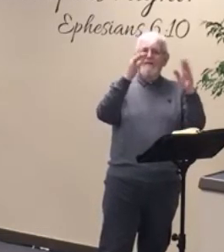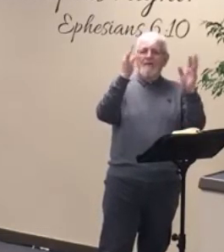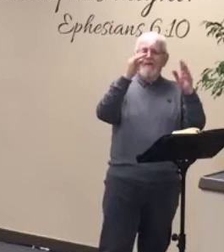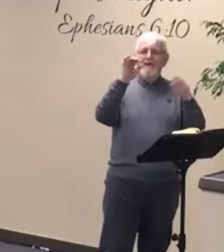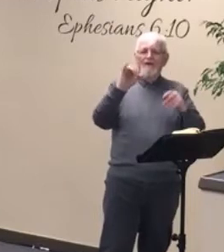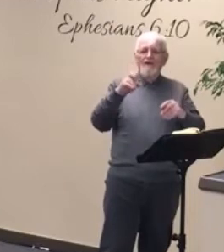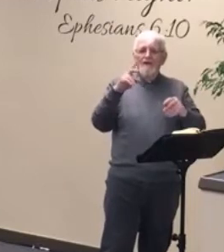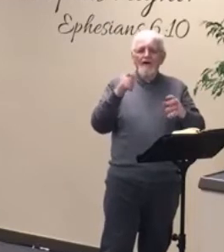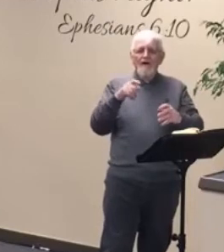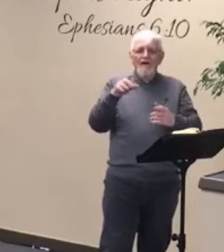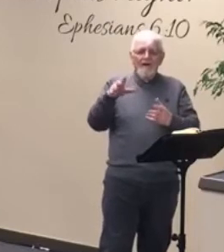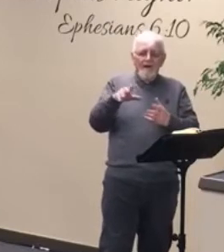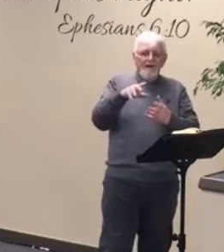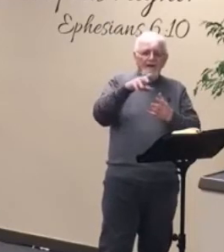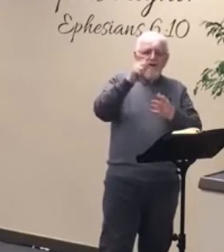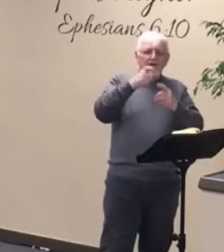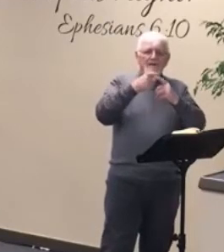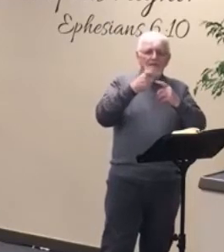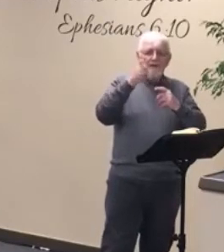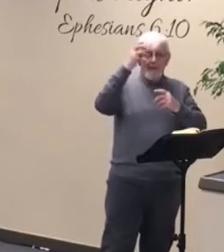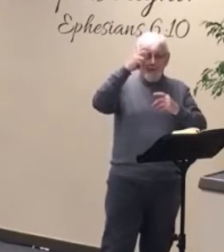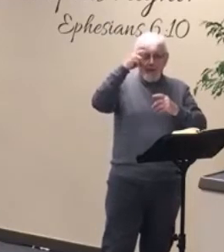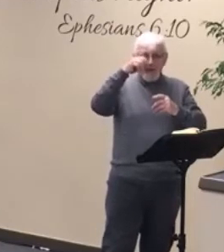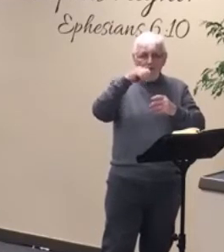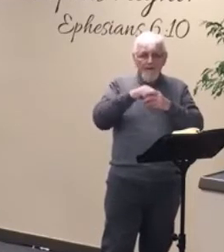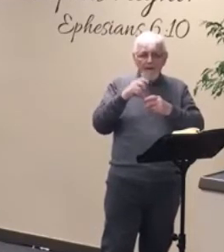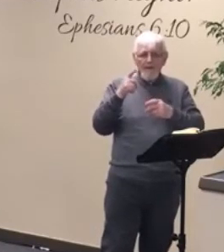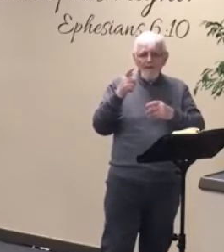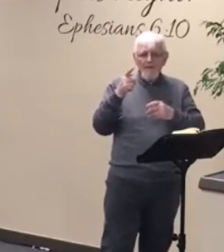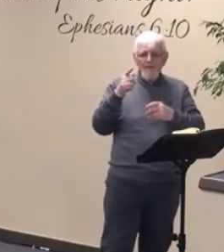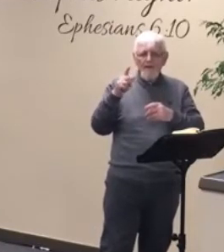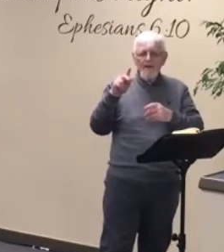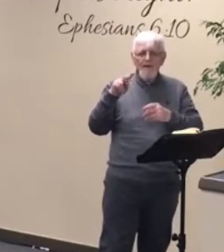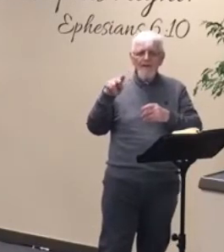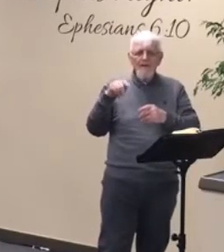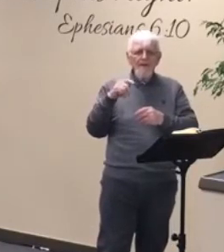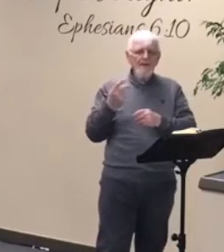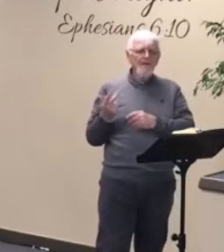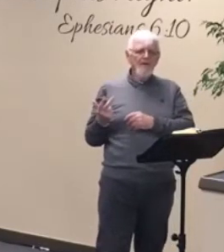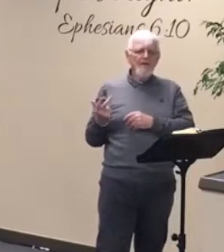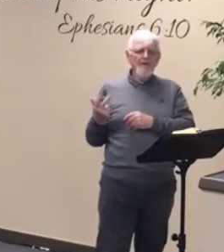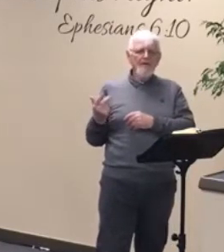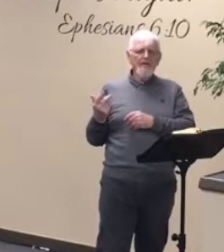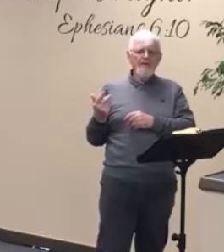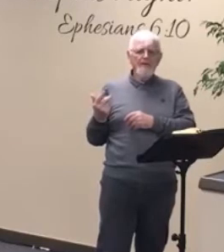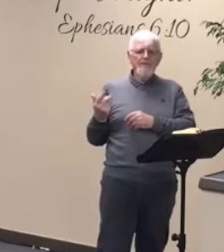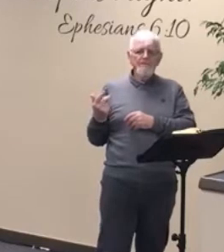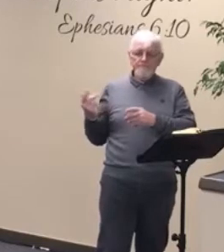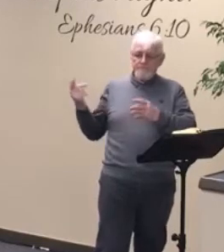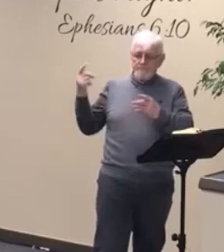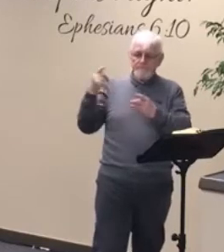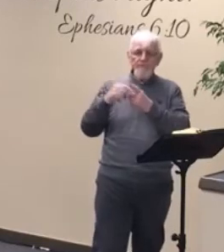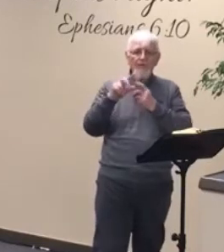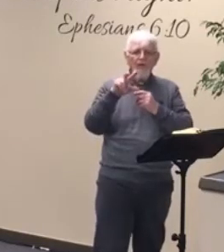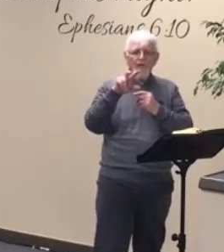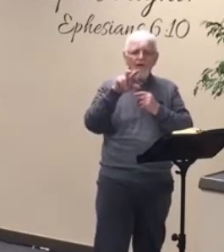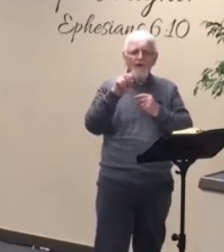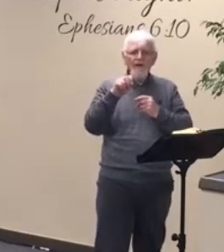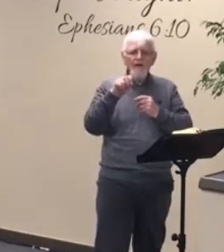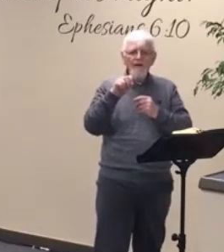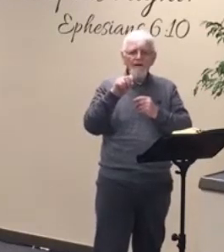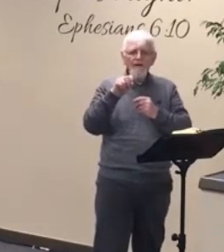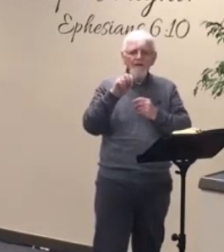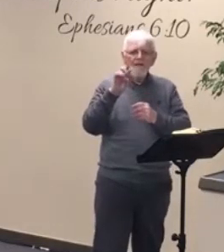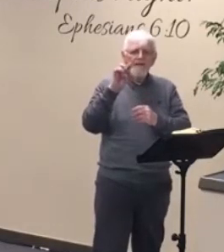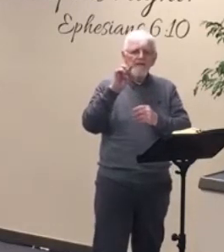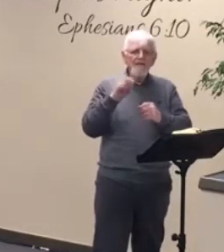Joseph's gained some wisdom in the last 21 or 22 years. Remember, he was 13. Remember, he was 30 when he came to the palace. There's been 7 years